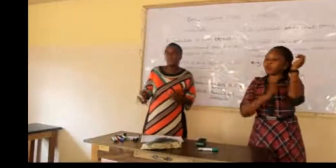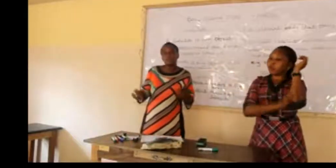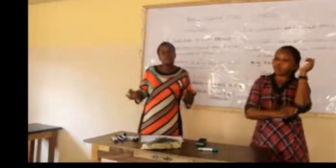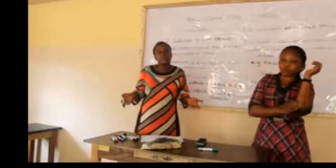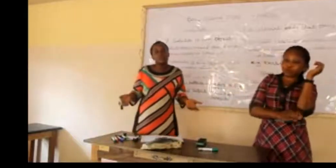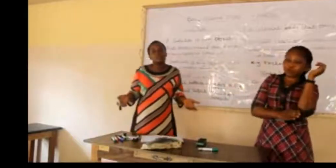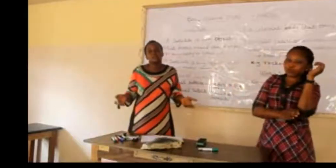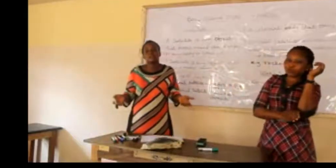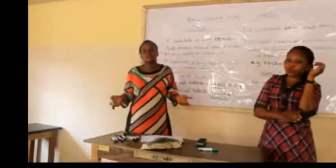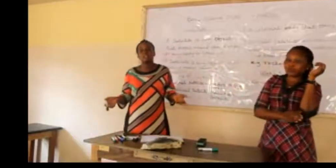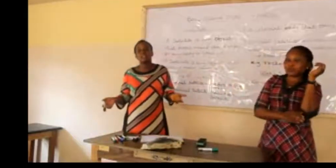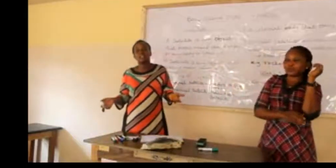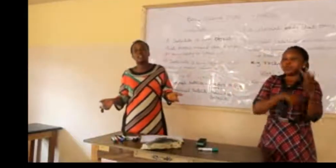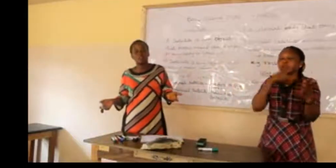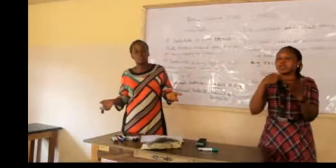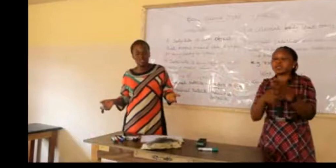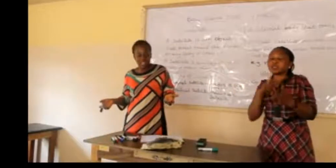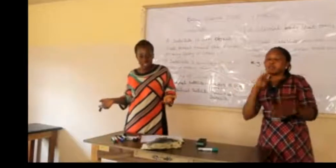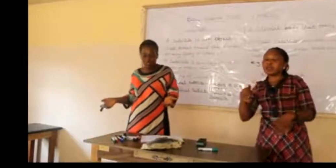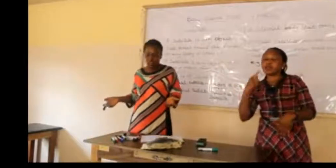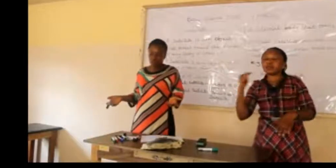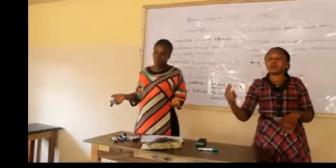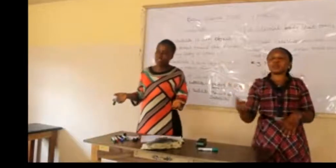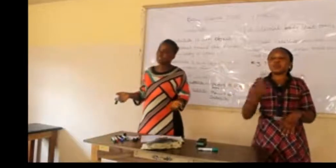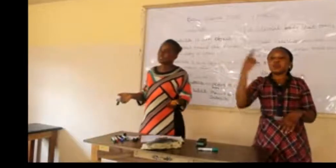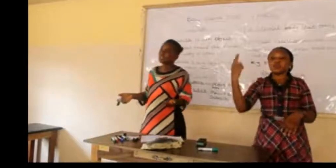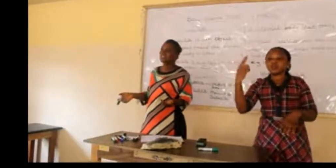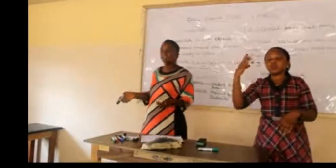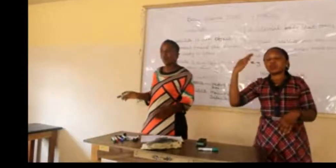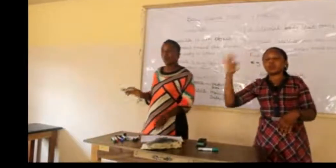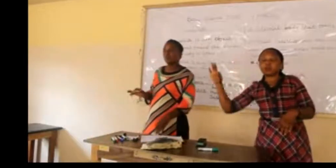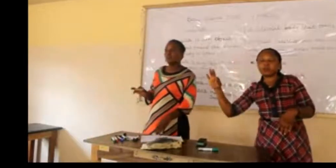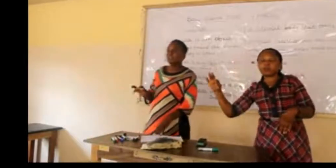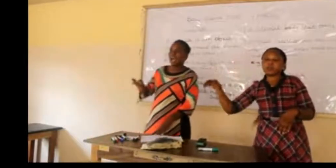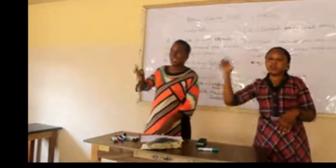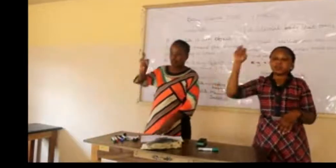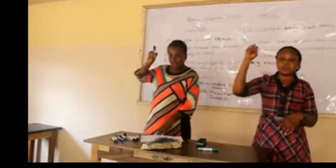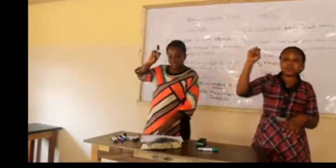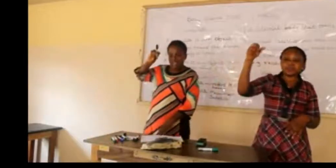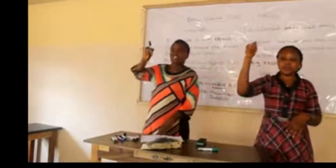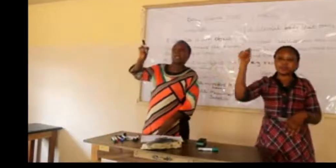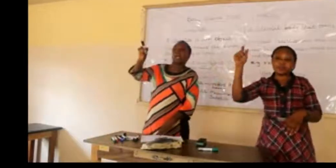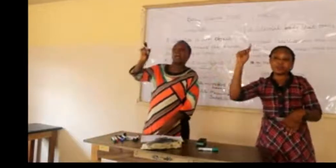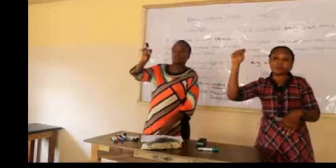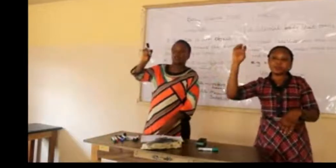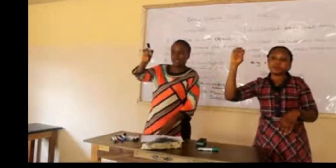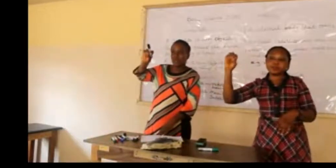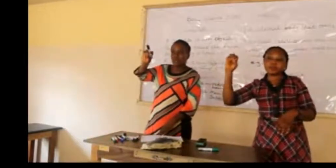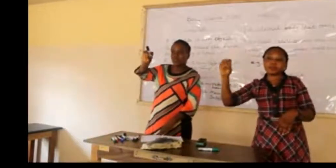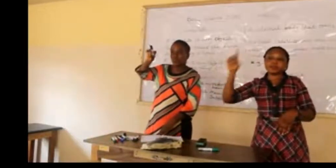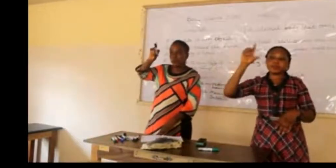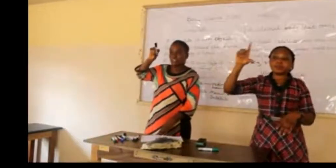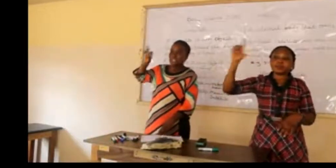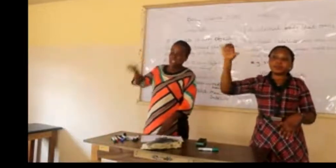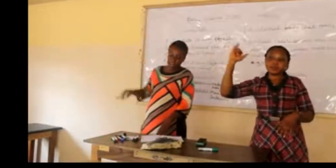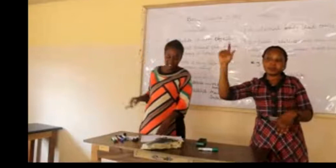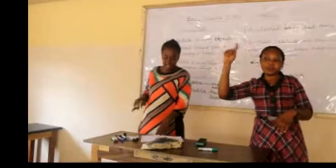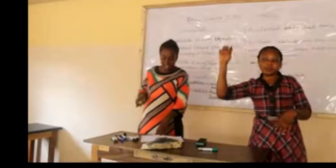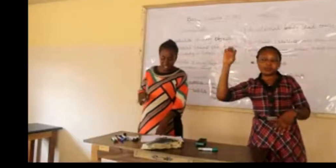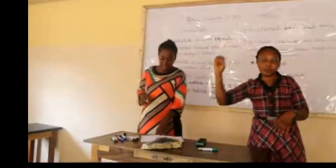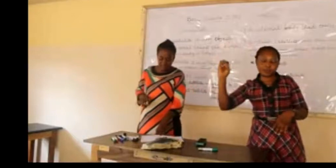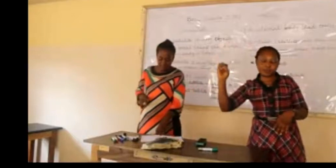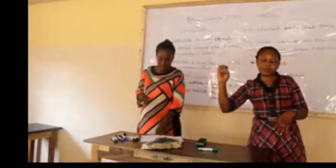of satellite and communication. That is, it is all those things are just signal by using what?